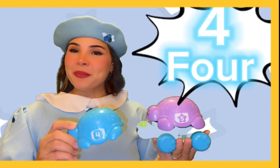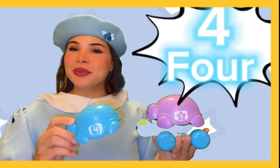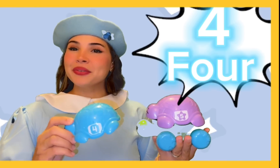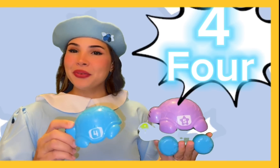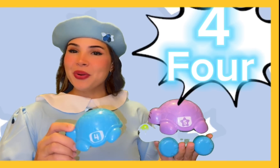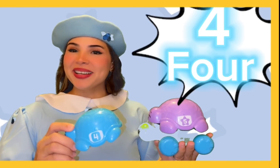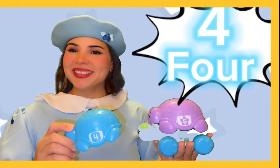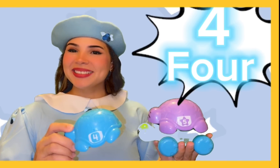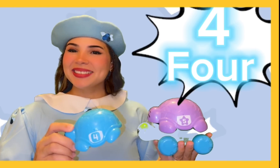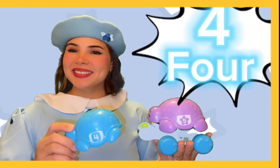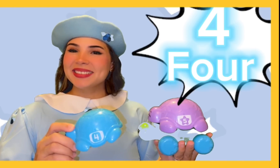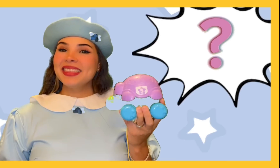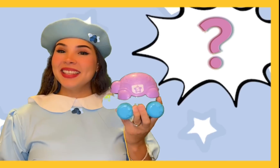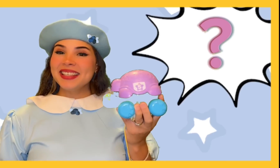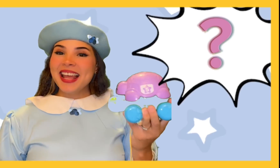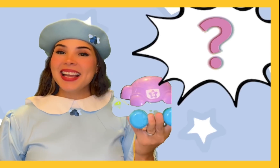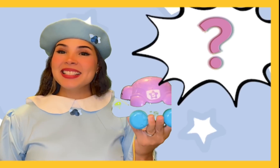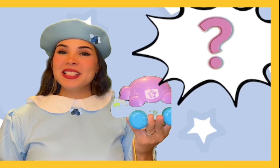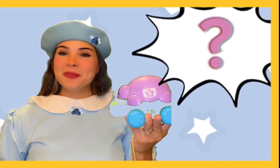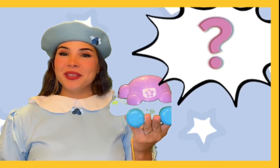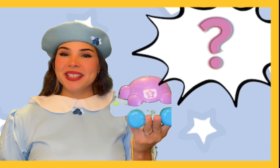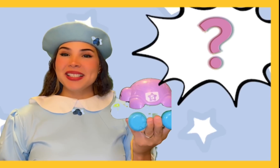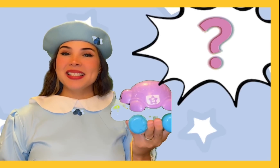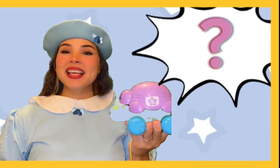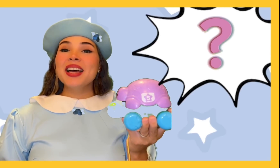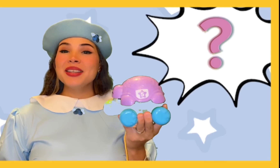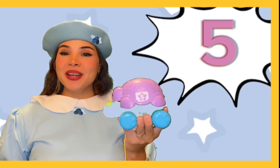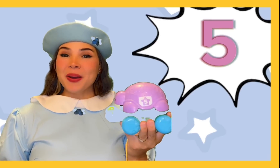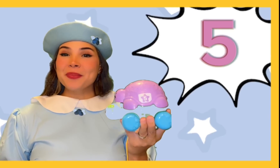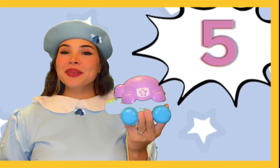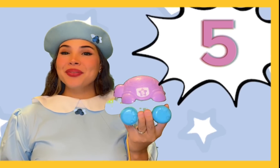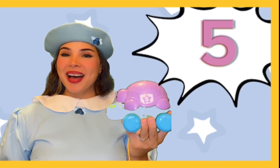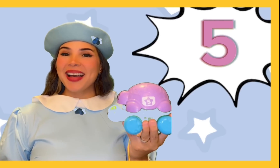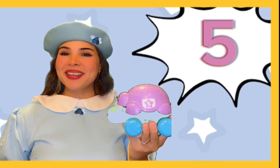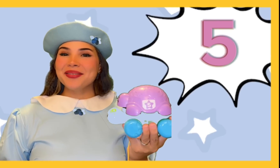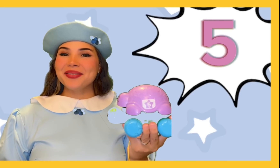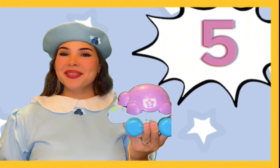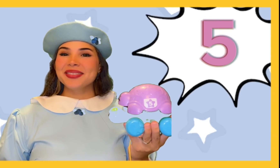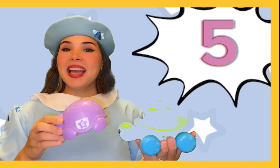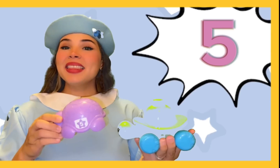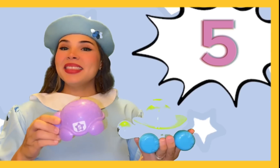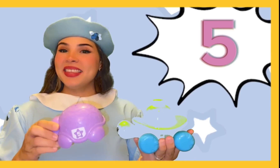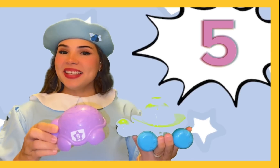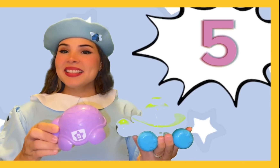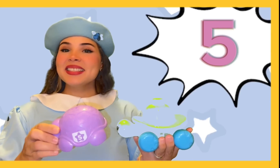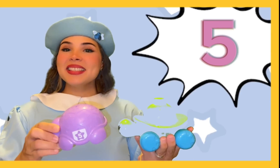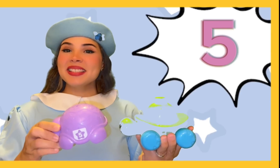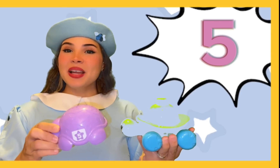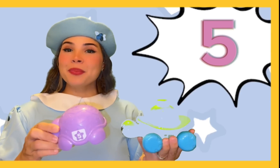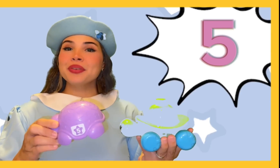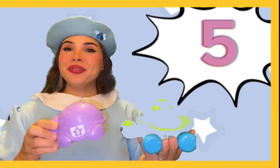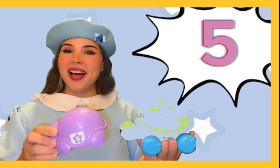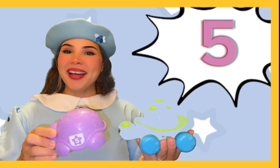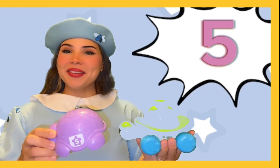Number 4. The next number is number 5. This is number 5.